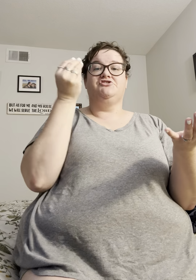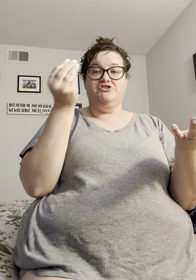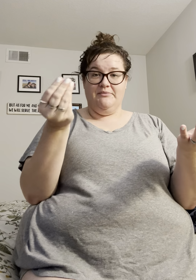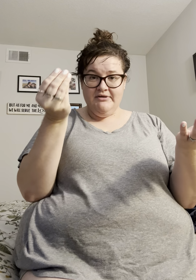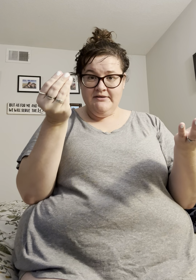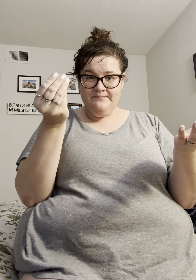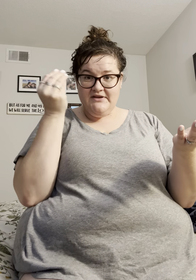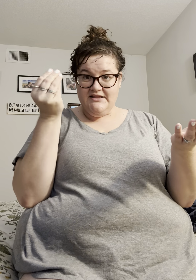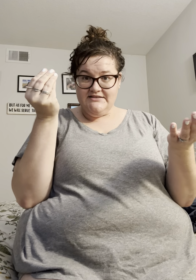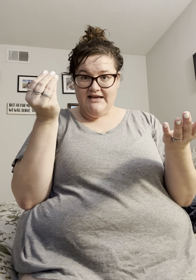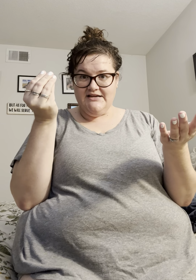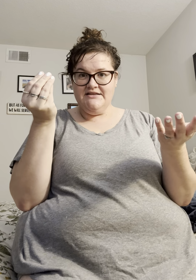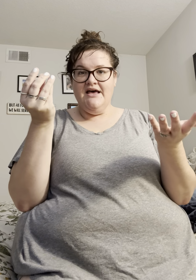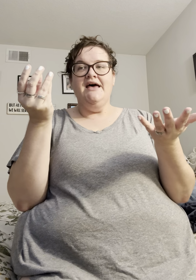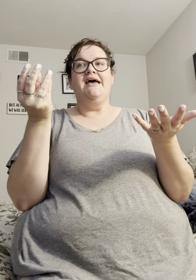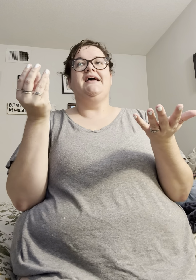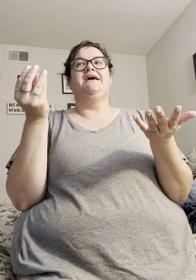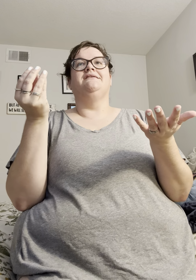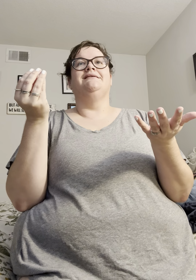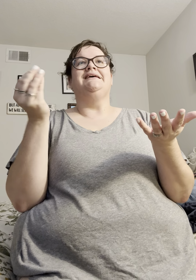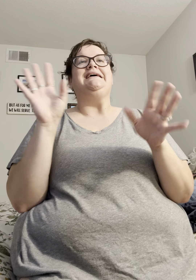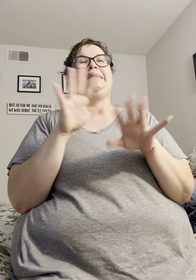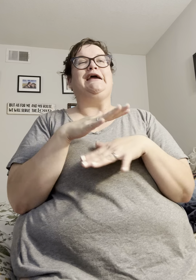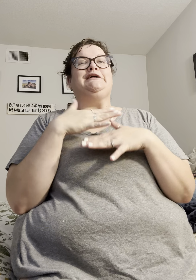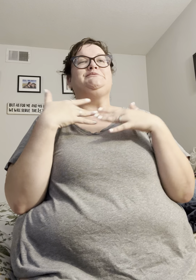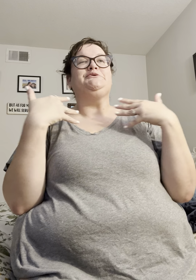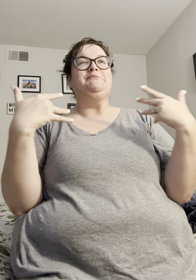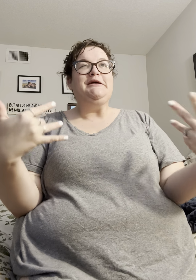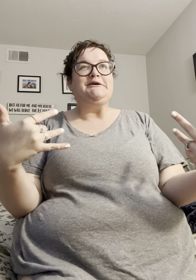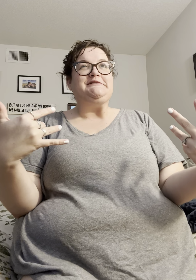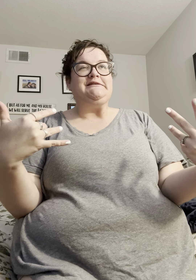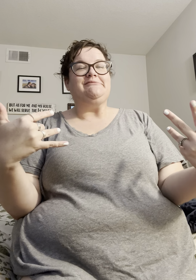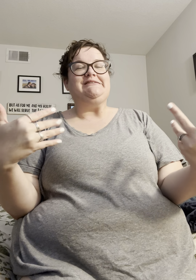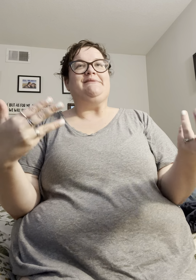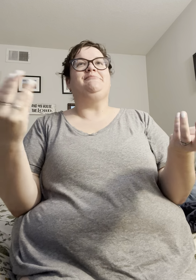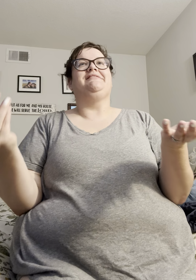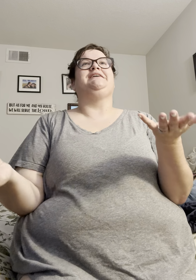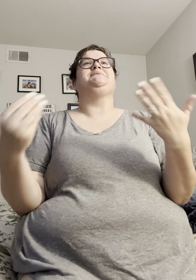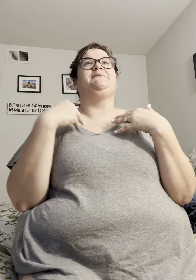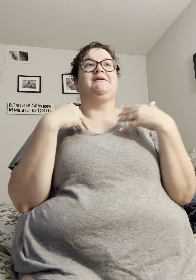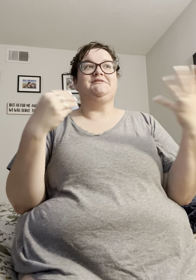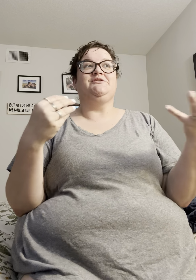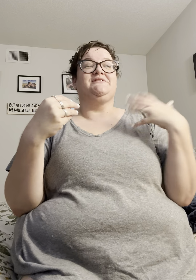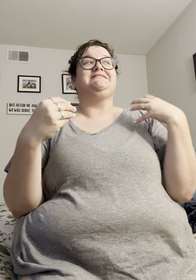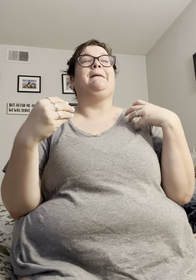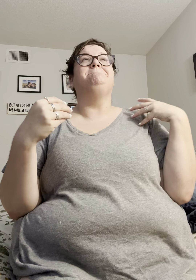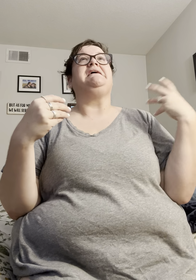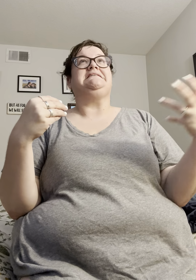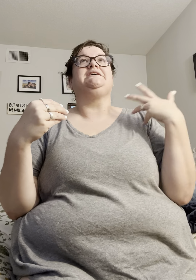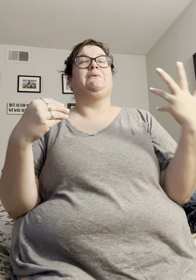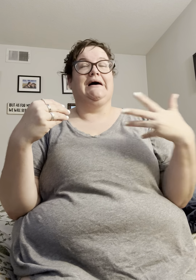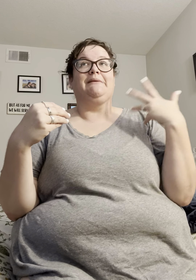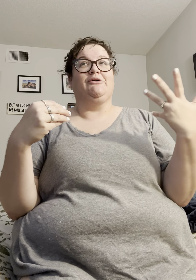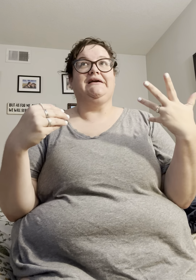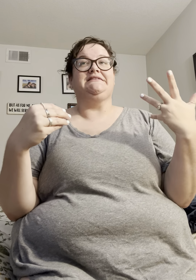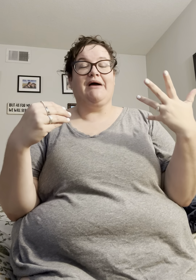chip in this hand, and it's rude manners to double dip, but that's what I want to do with this amazing guacamole. It's